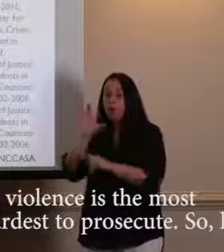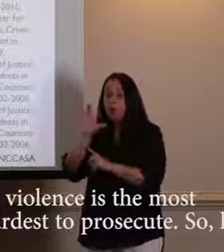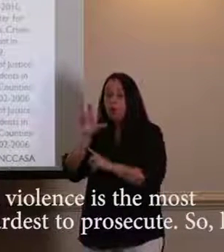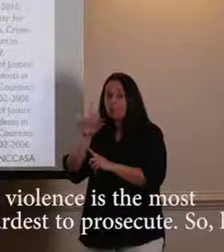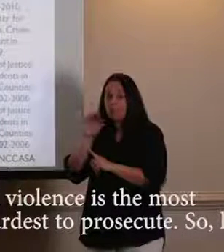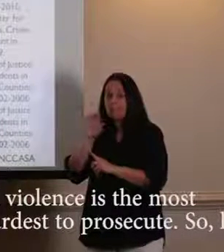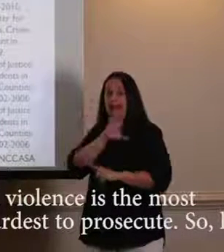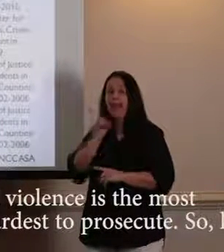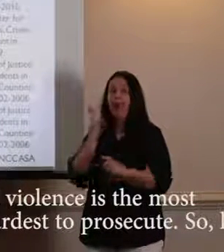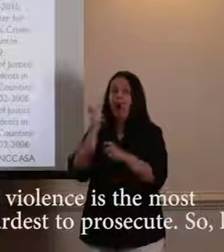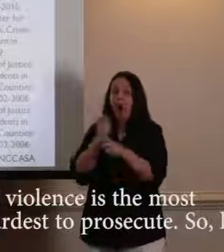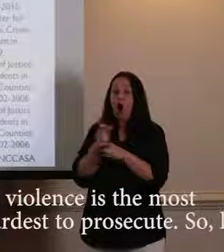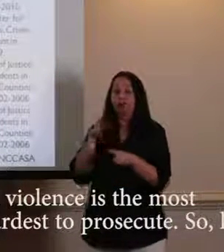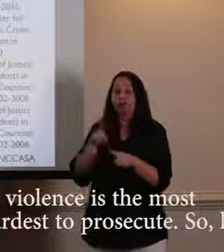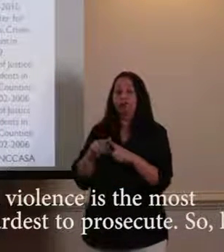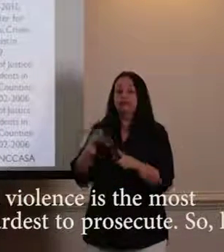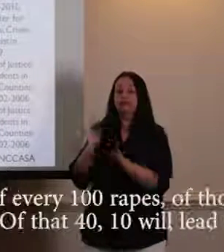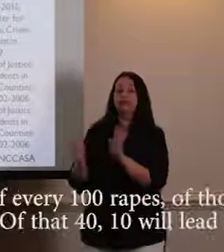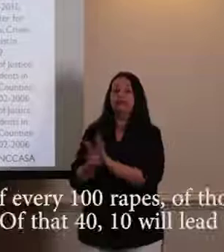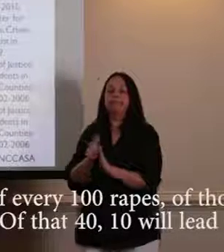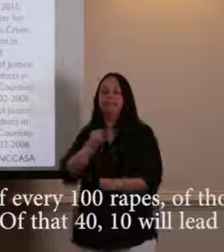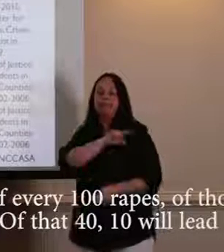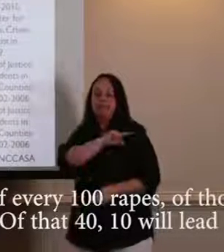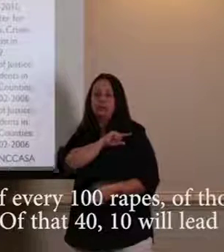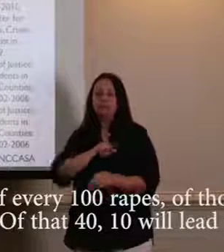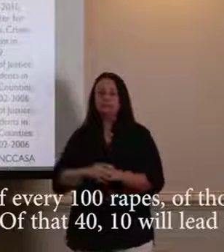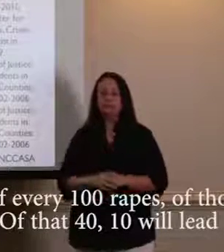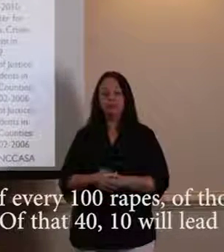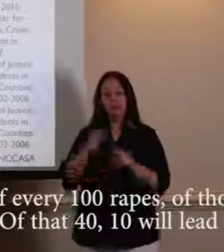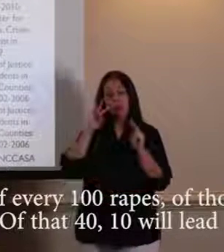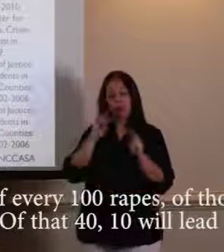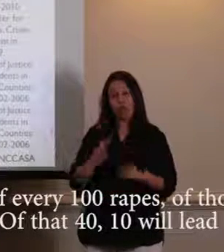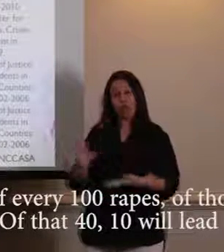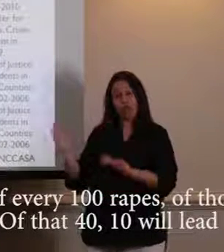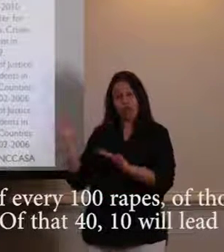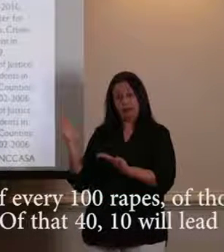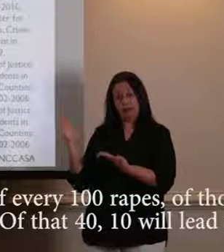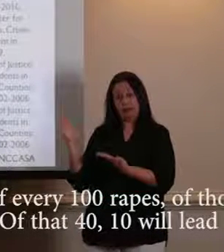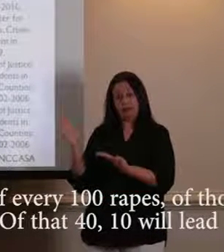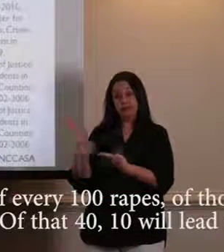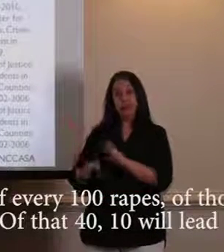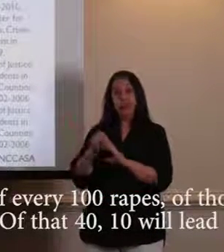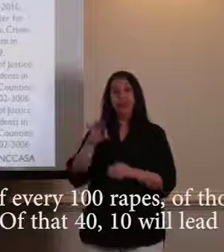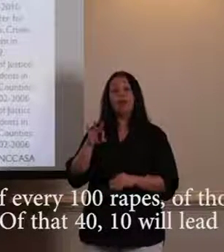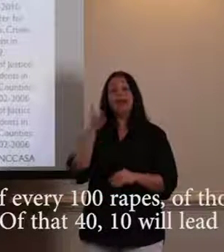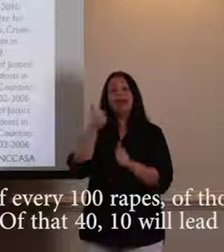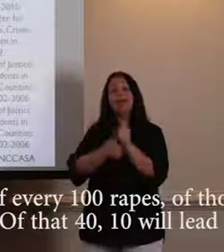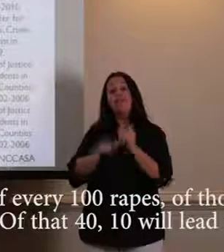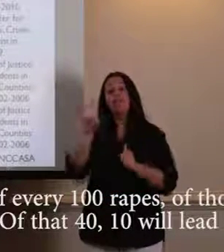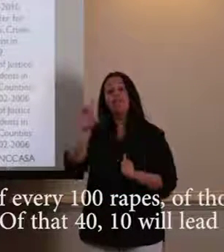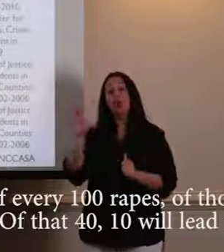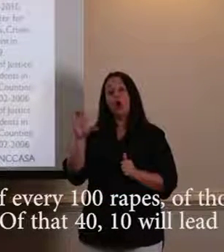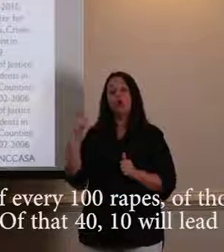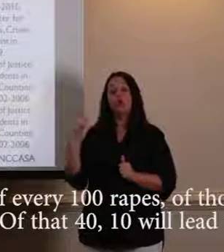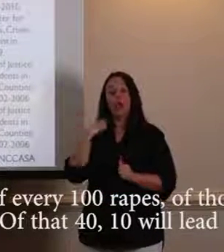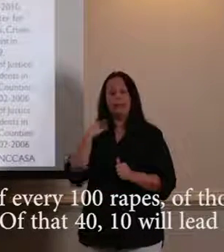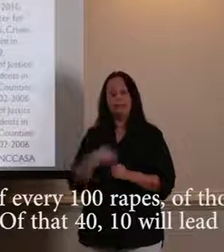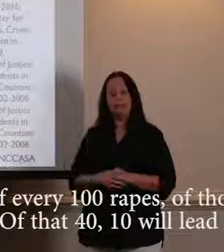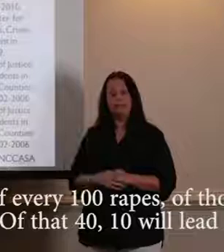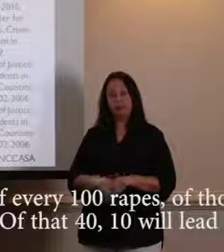So, let's look at this graphic. So, out of every 100 rapes, of those, 40 get reported